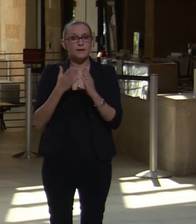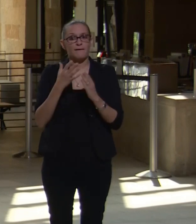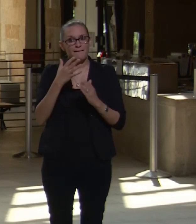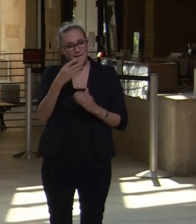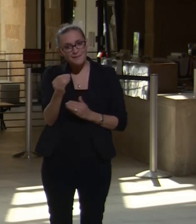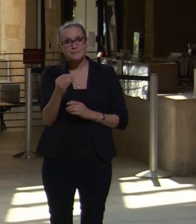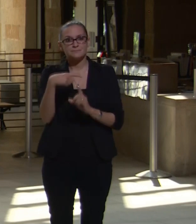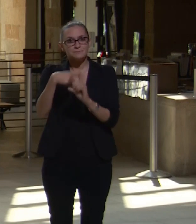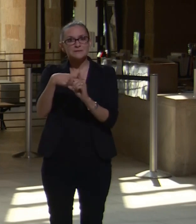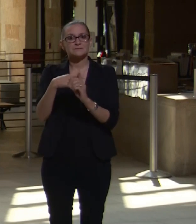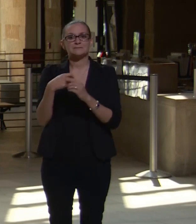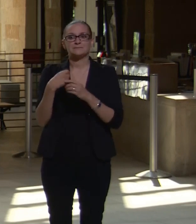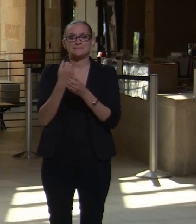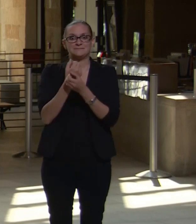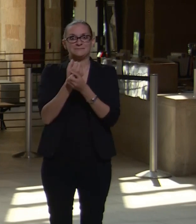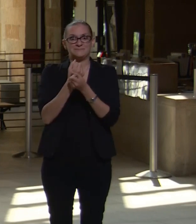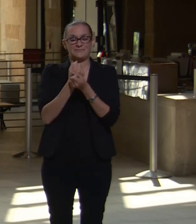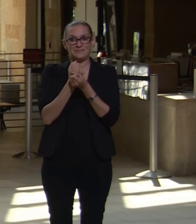save